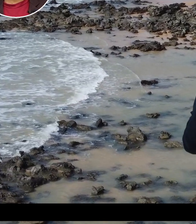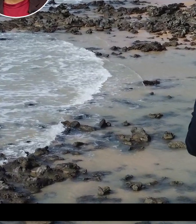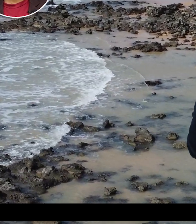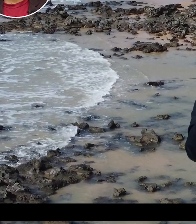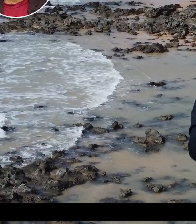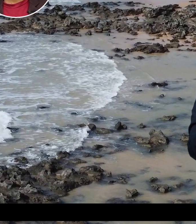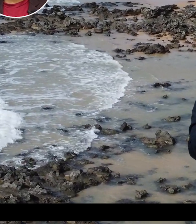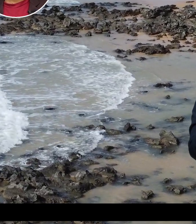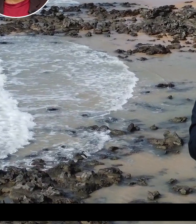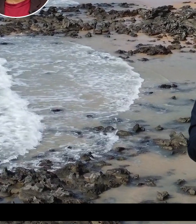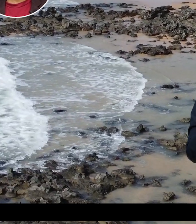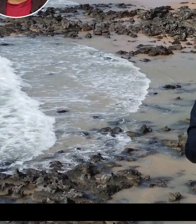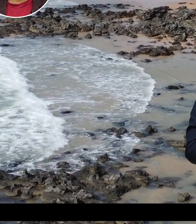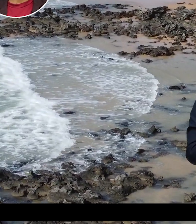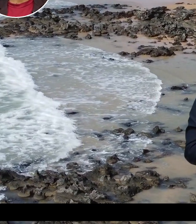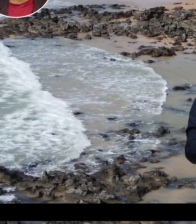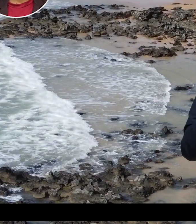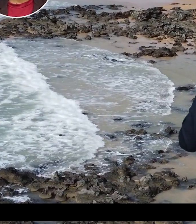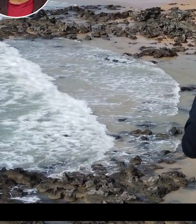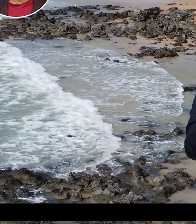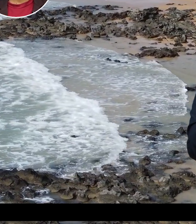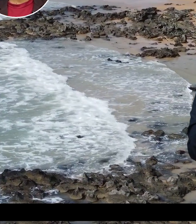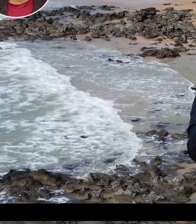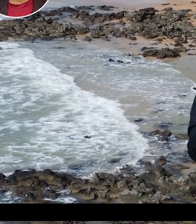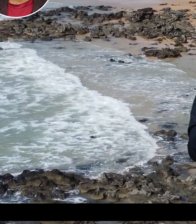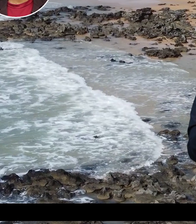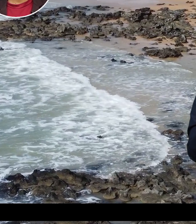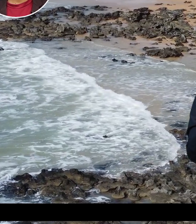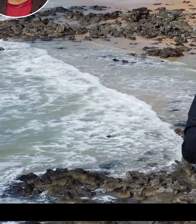mud, fine soil,